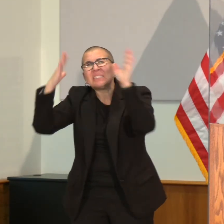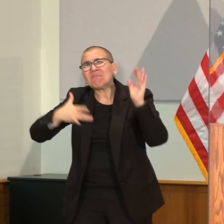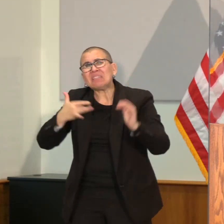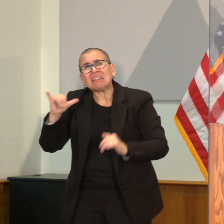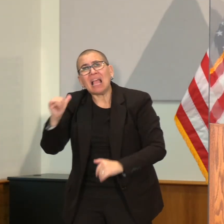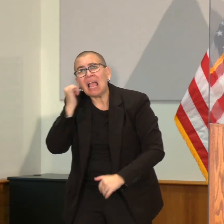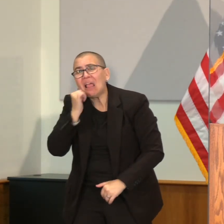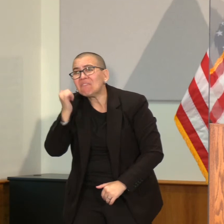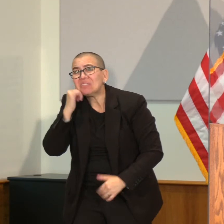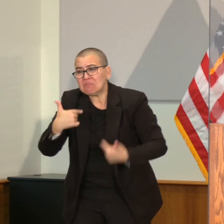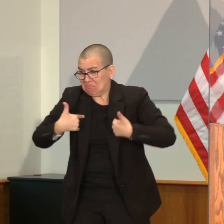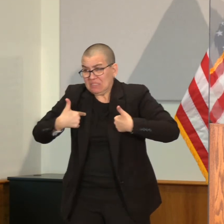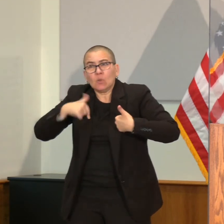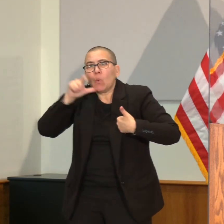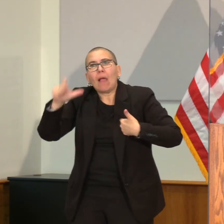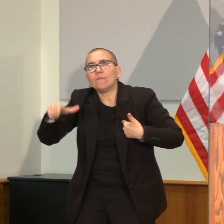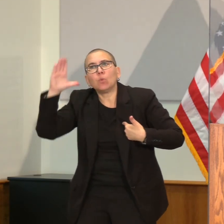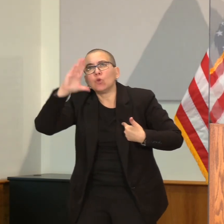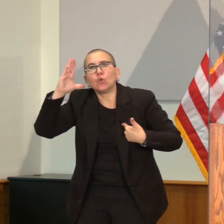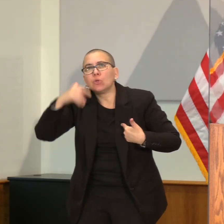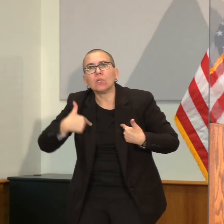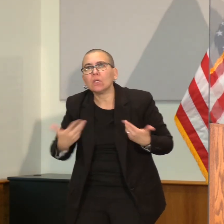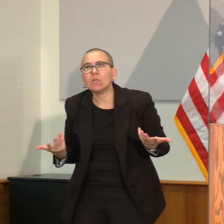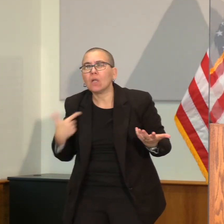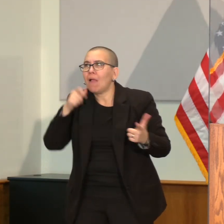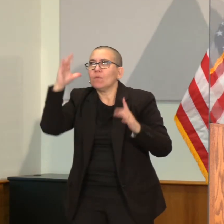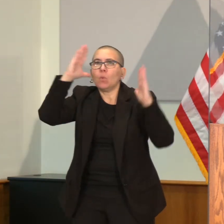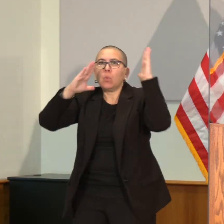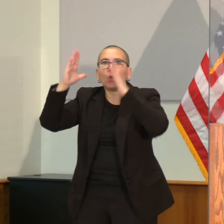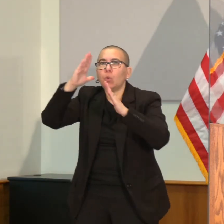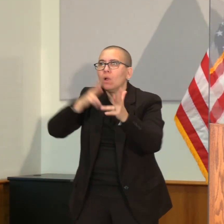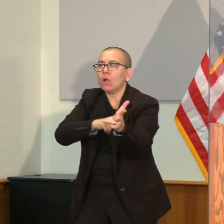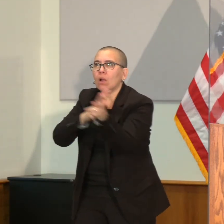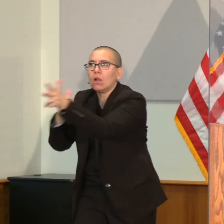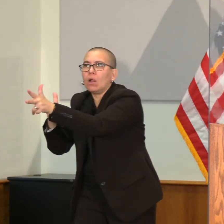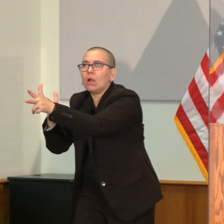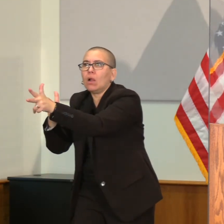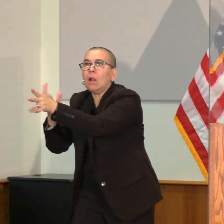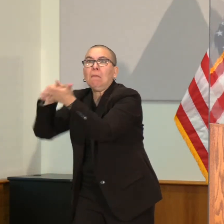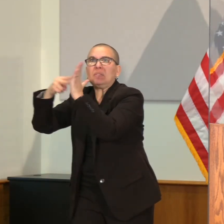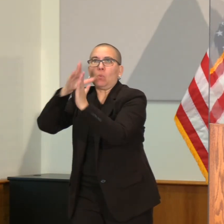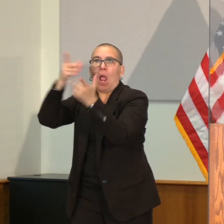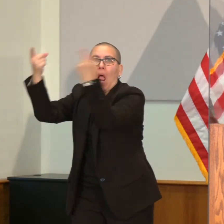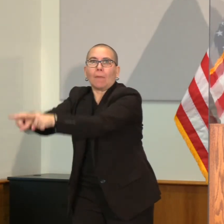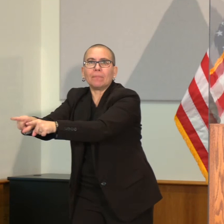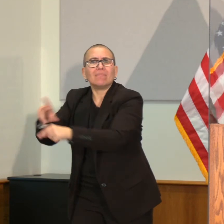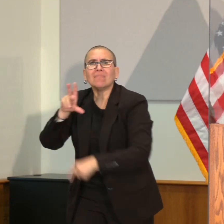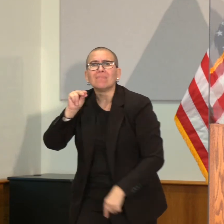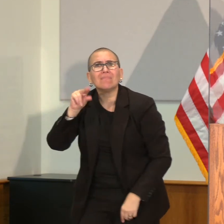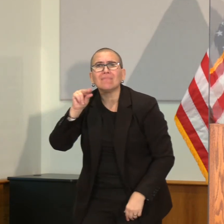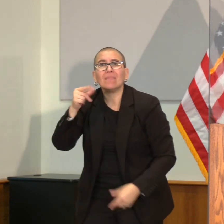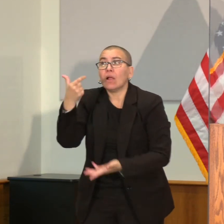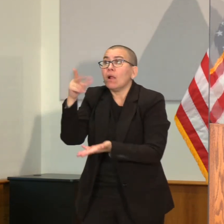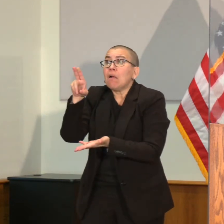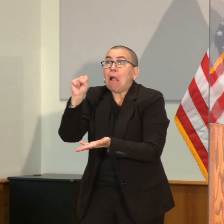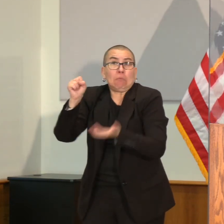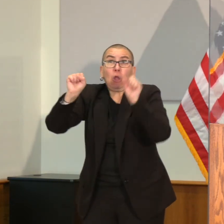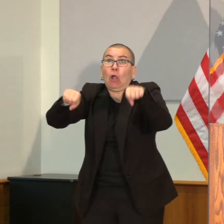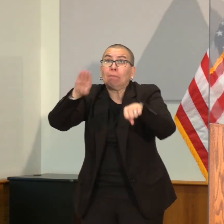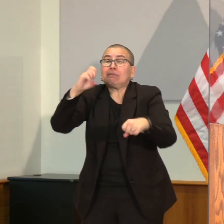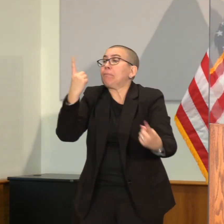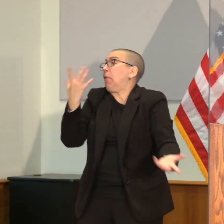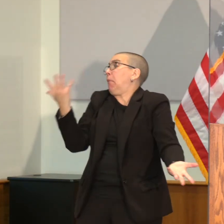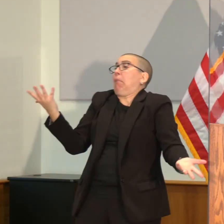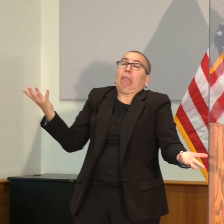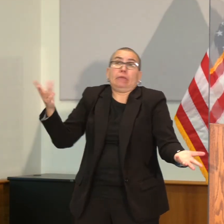him being killed in a traffic stop. I worry about him doing something stupid. Yes, that may be those things all parents worry about,